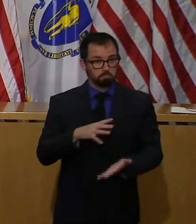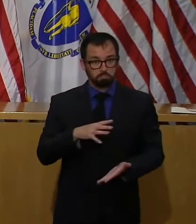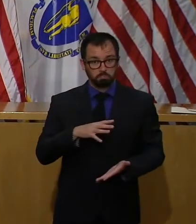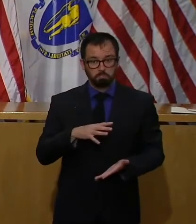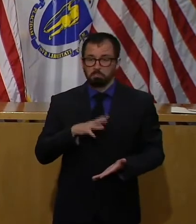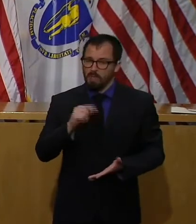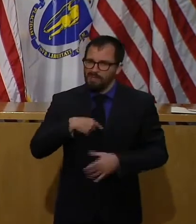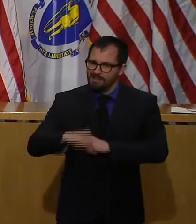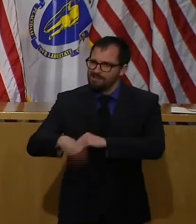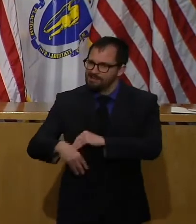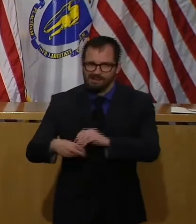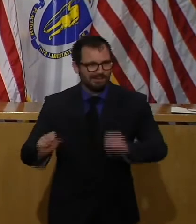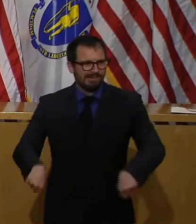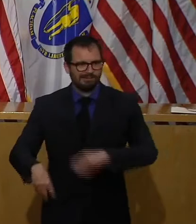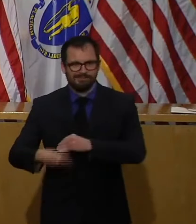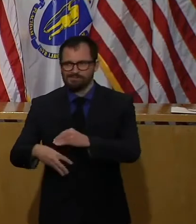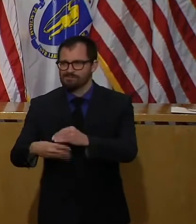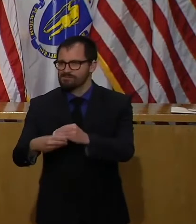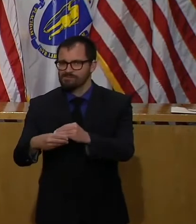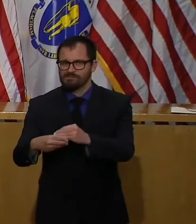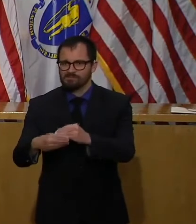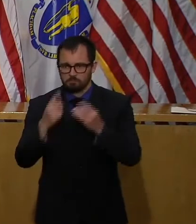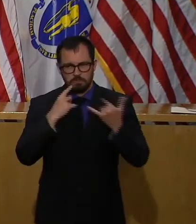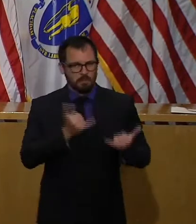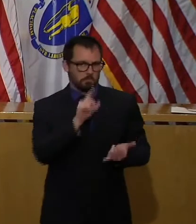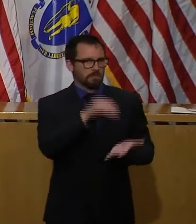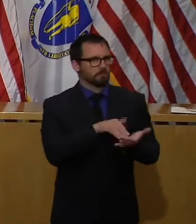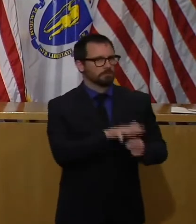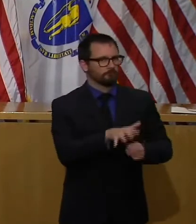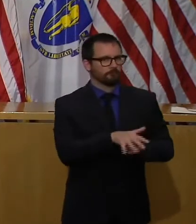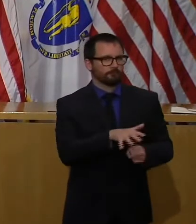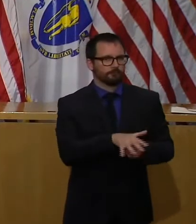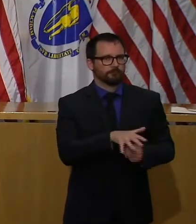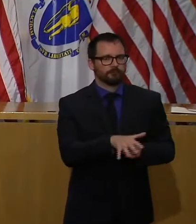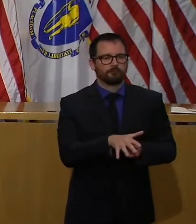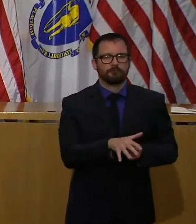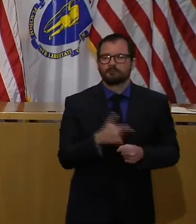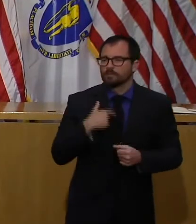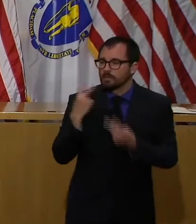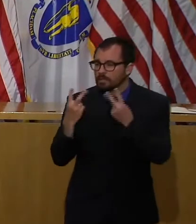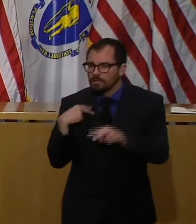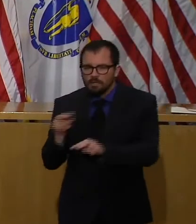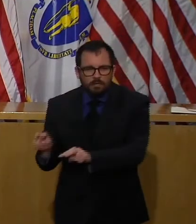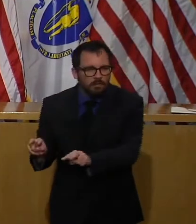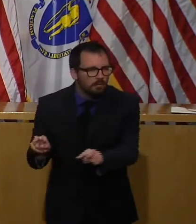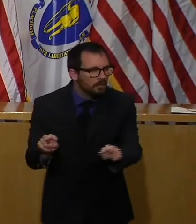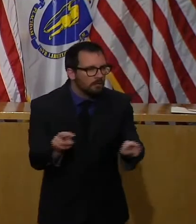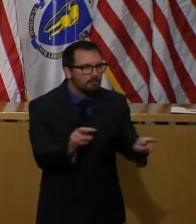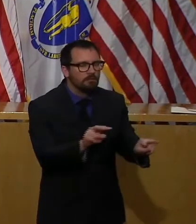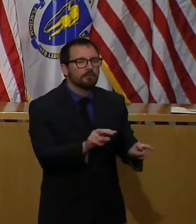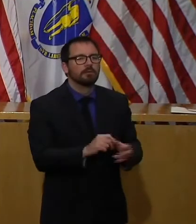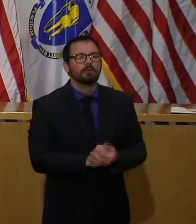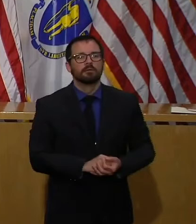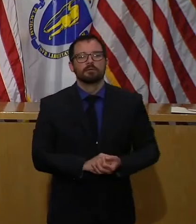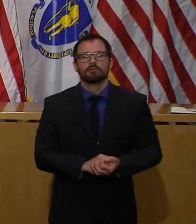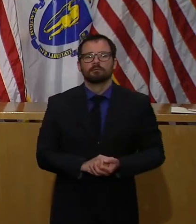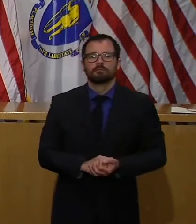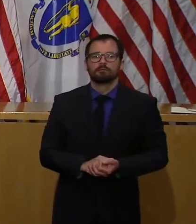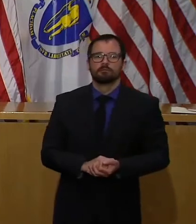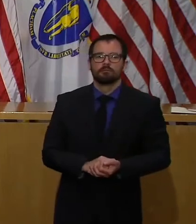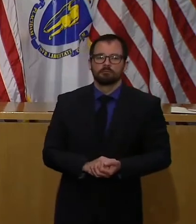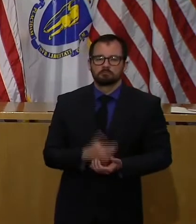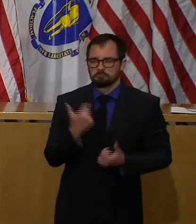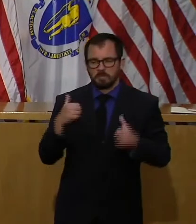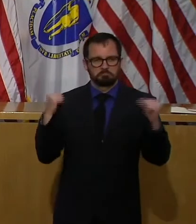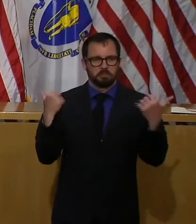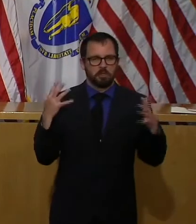And we are seeing definitely that, as was mentioned before, the number of contacts being lower, we're